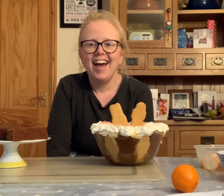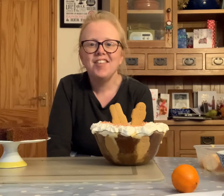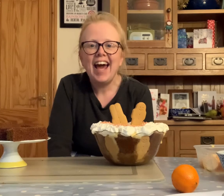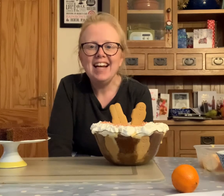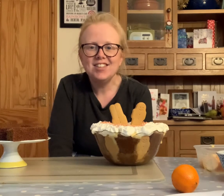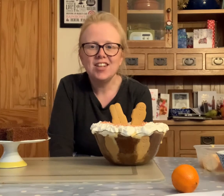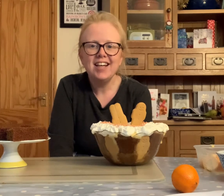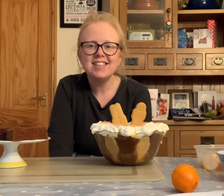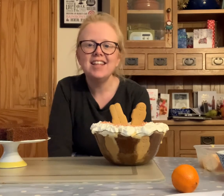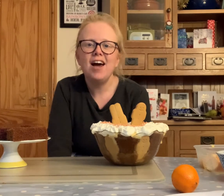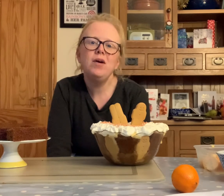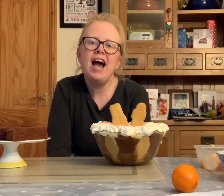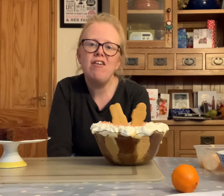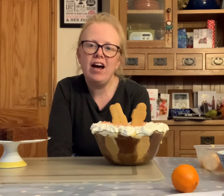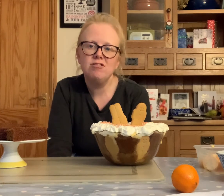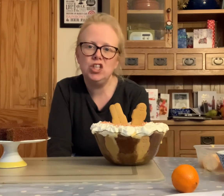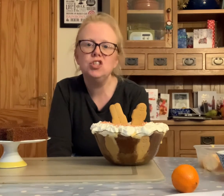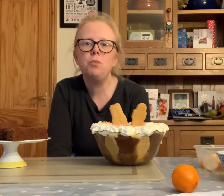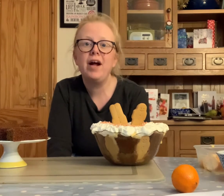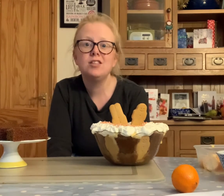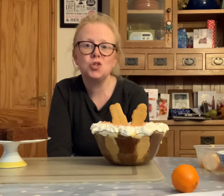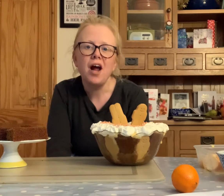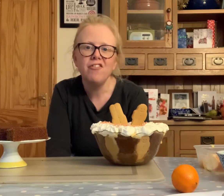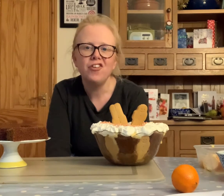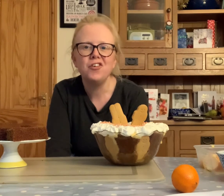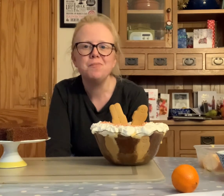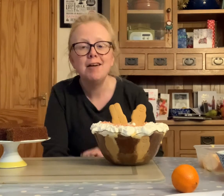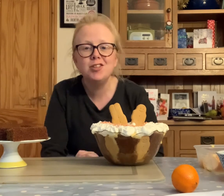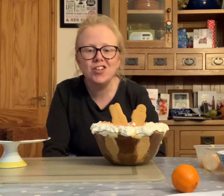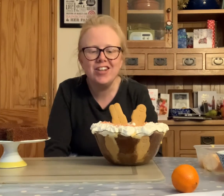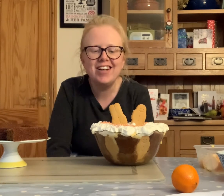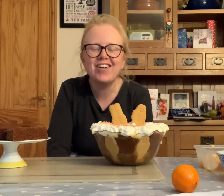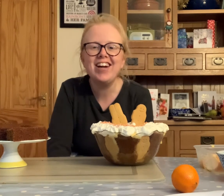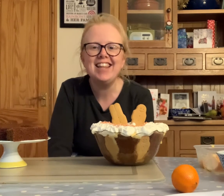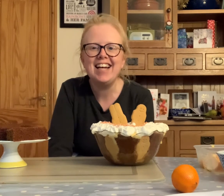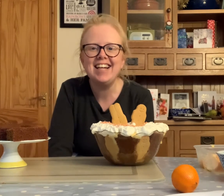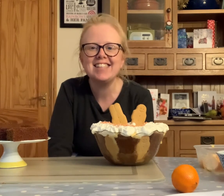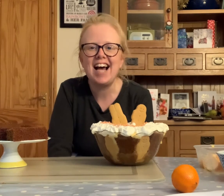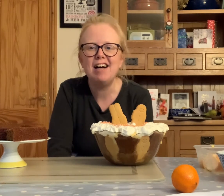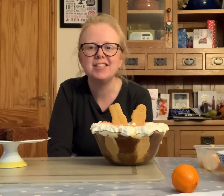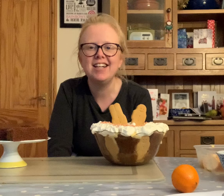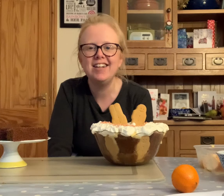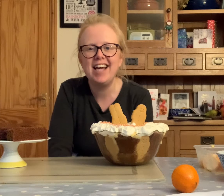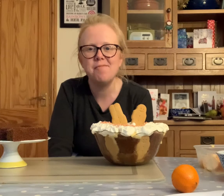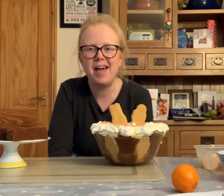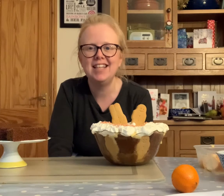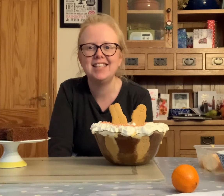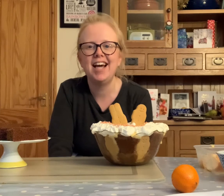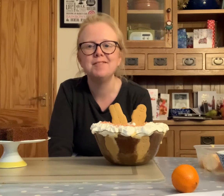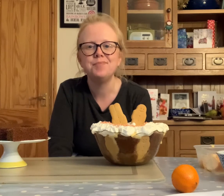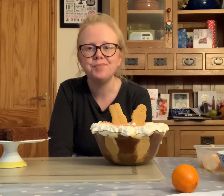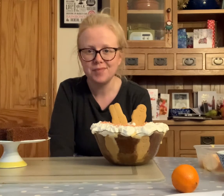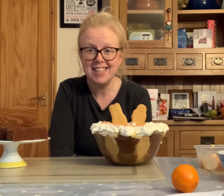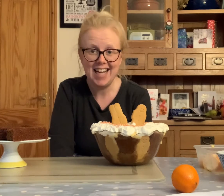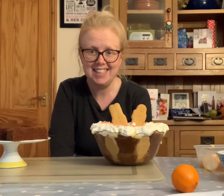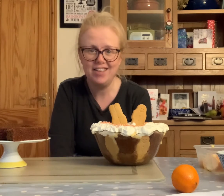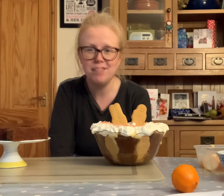Okay, little cooks, so there we have our gingerbread trifle. I'm sure you'll agree that it looks absolutely amazing. Tasty, little